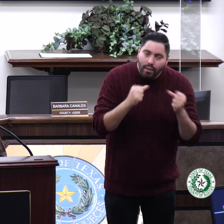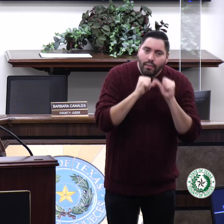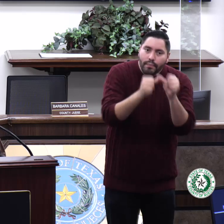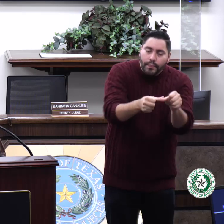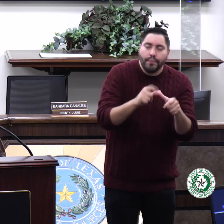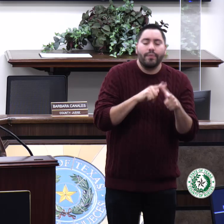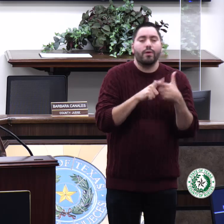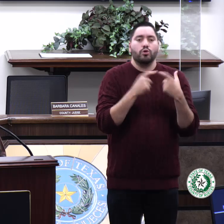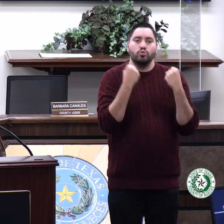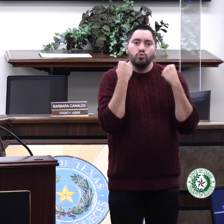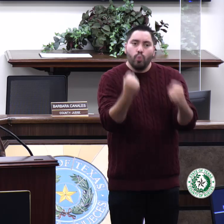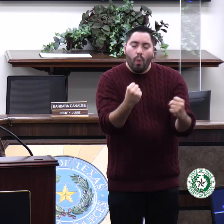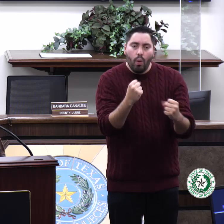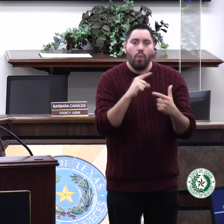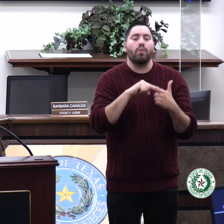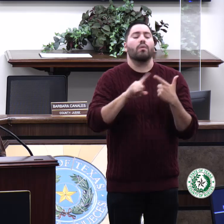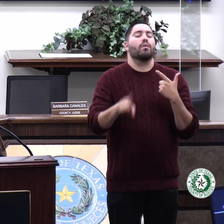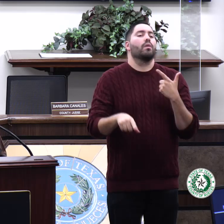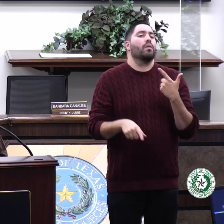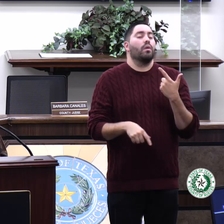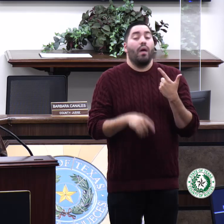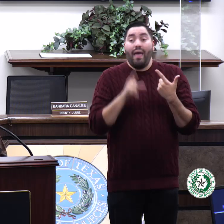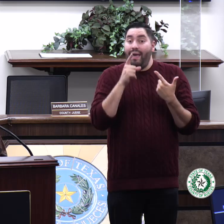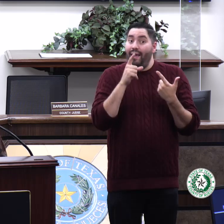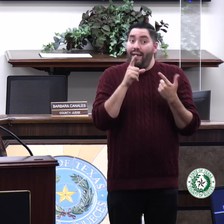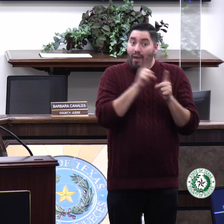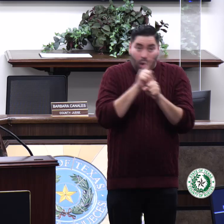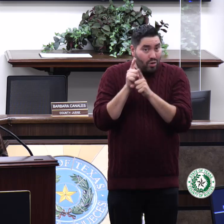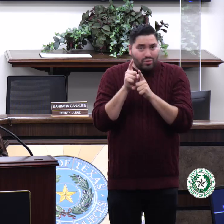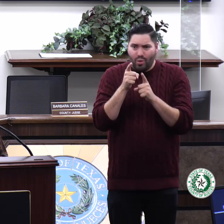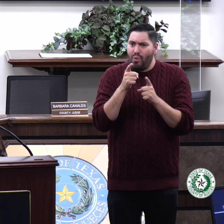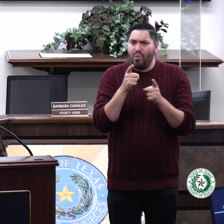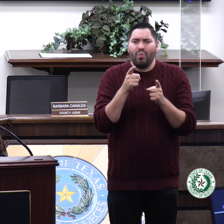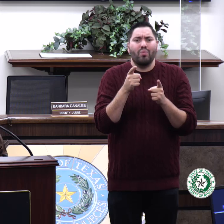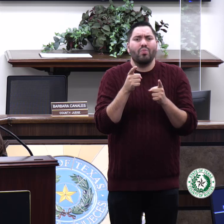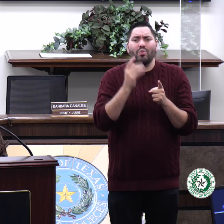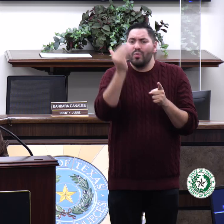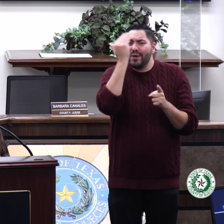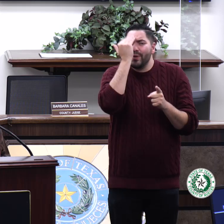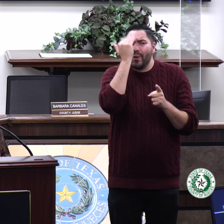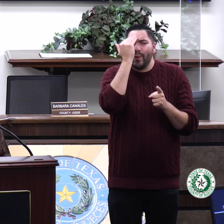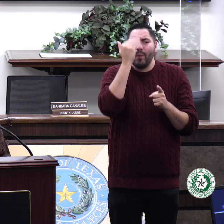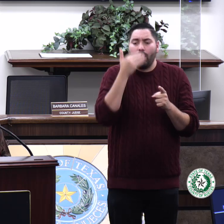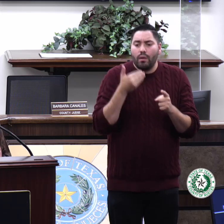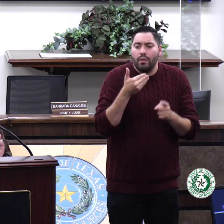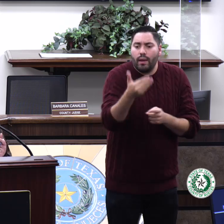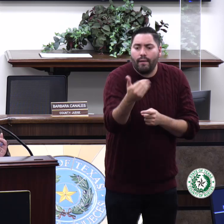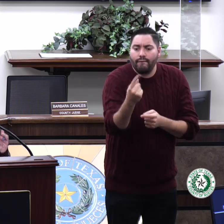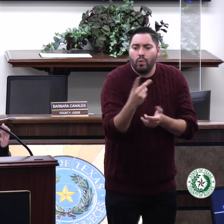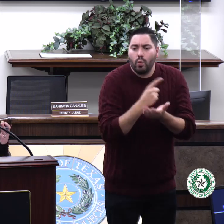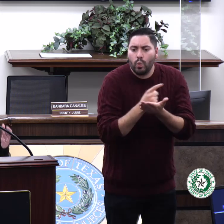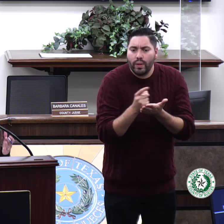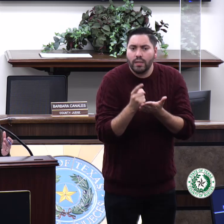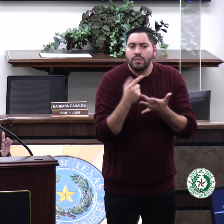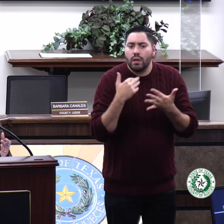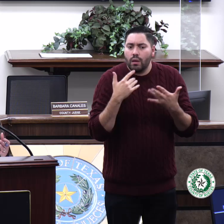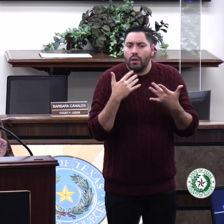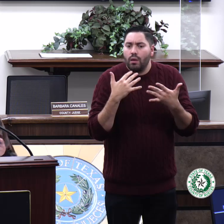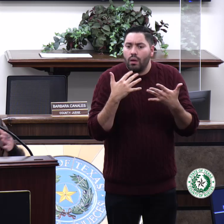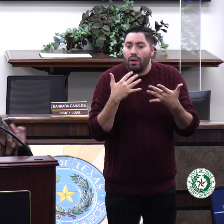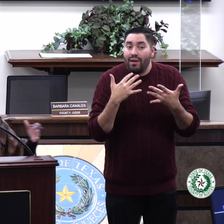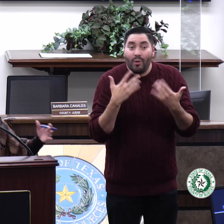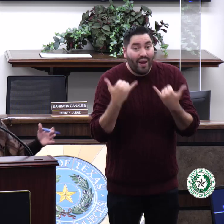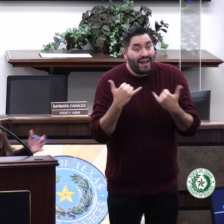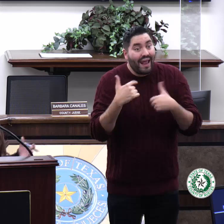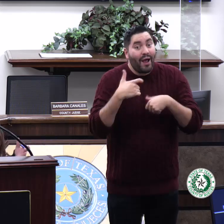community strong. And things are going to materialize over the next few weeks, and they're at the time of year when